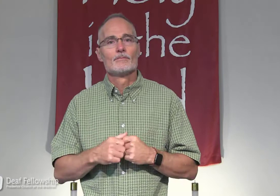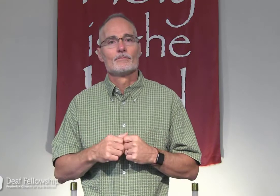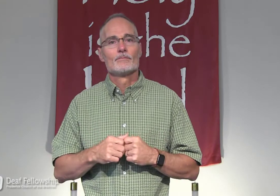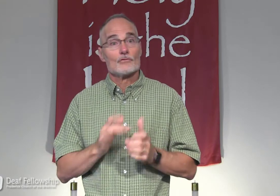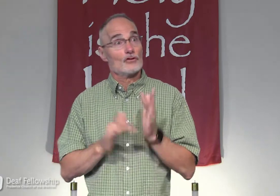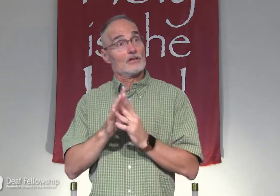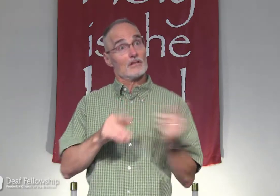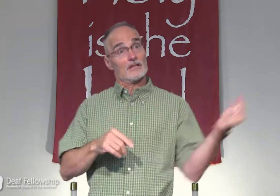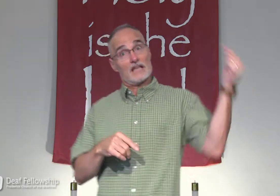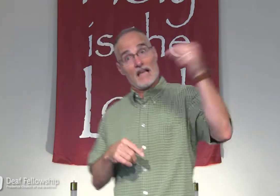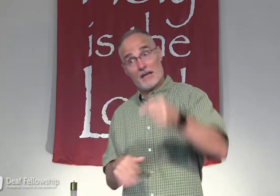died for our sins,